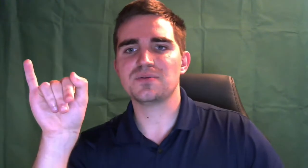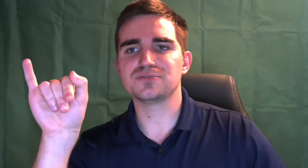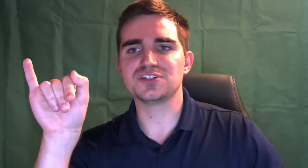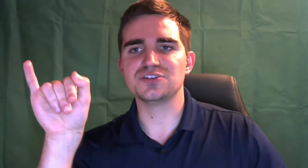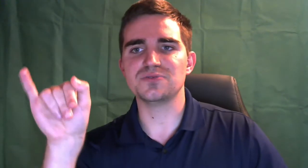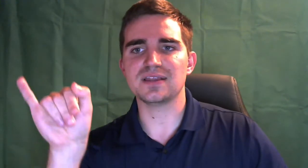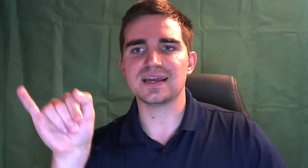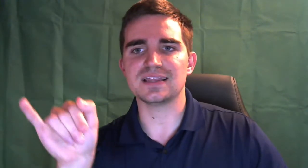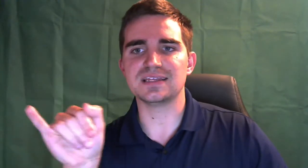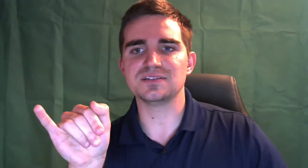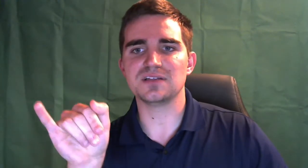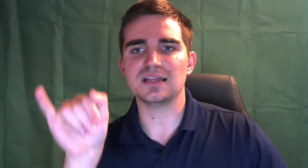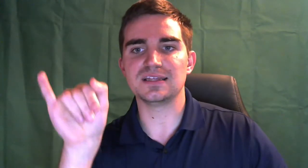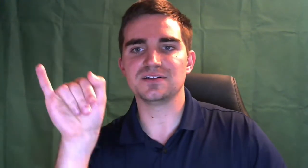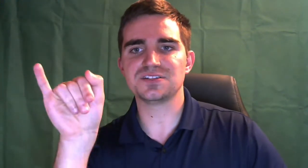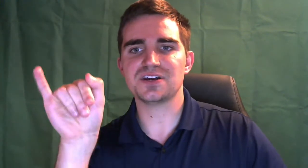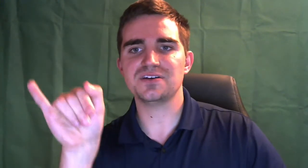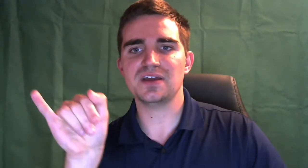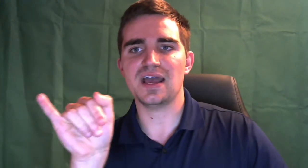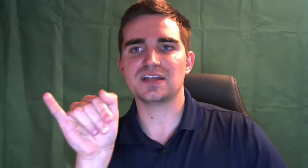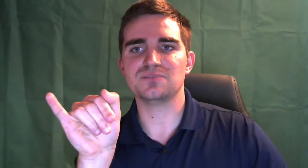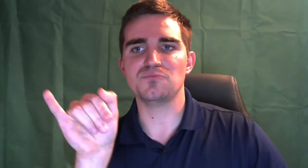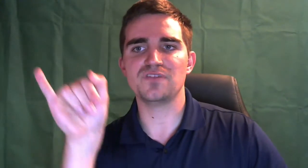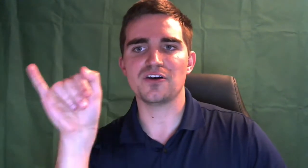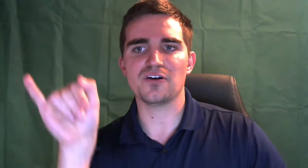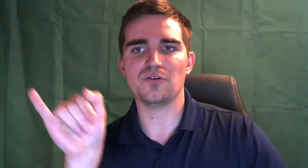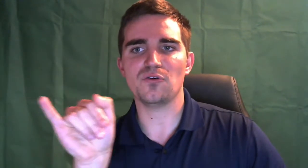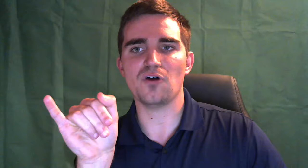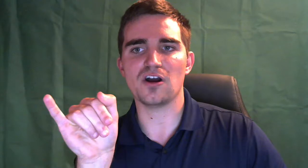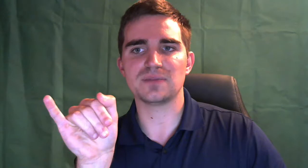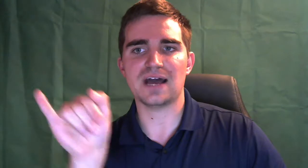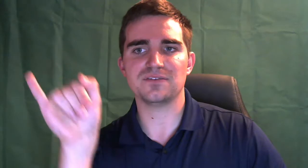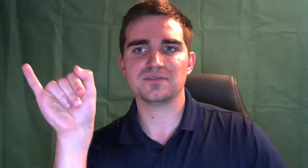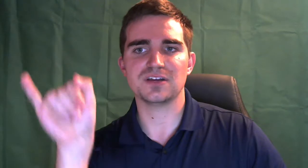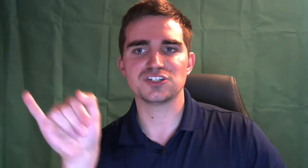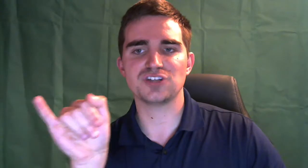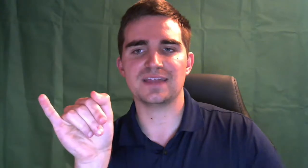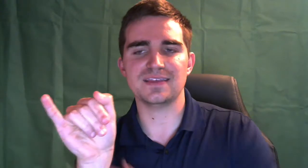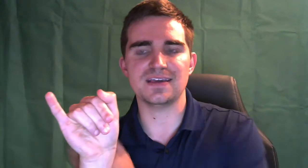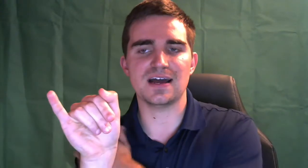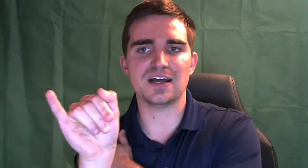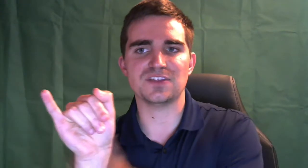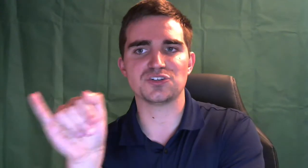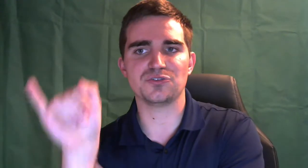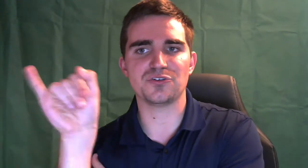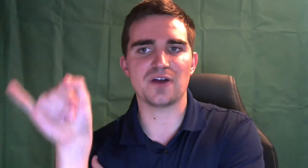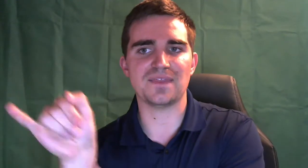just do like a little turn and move their whole arm down at the shoulder or at the